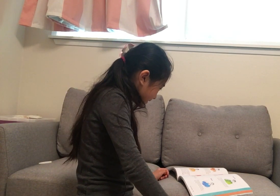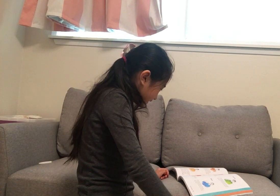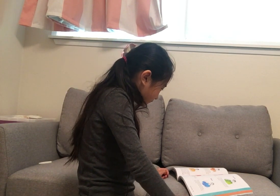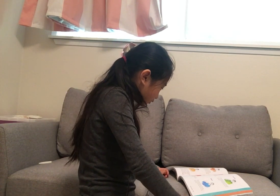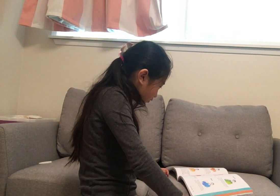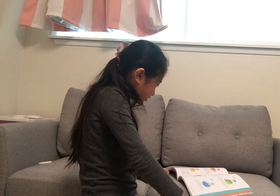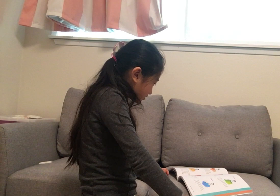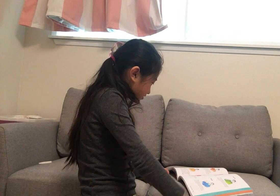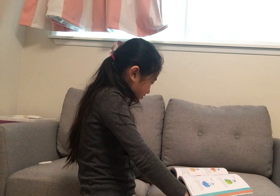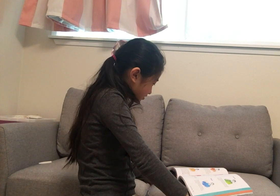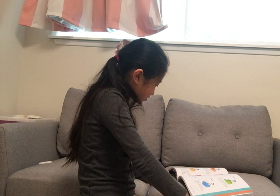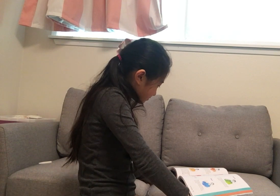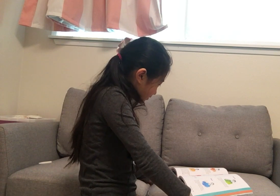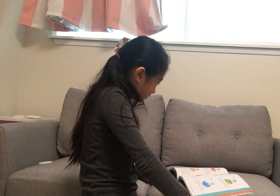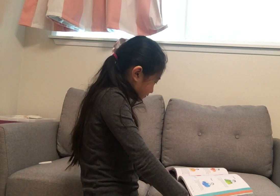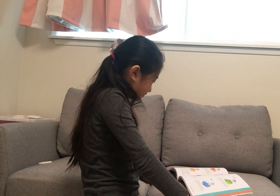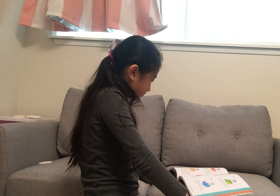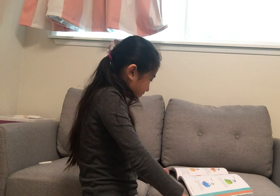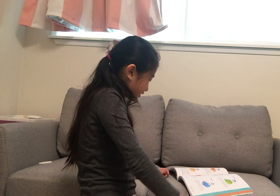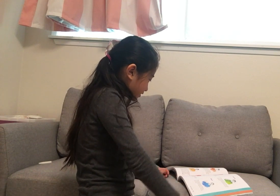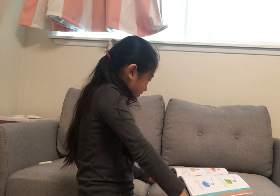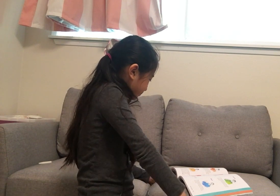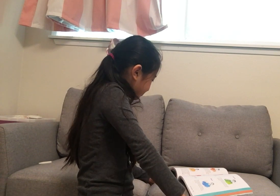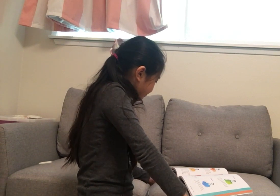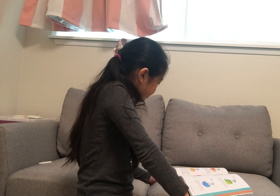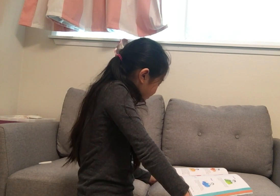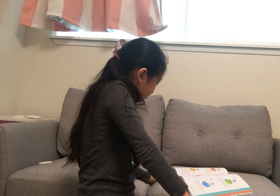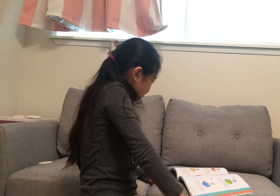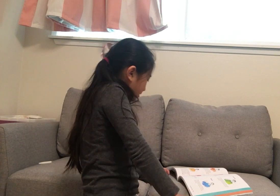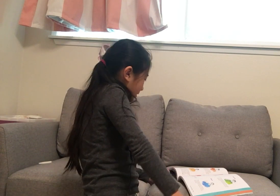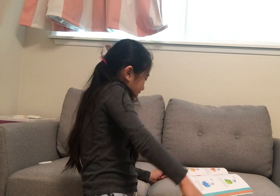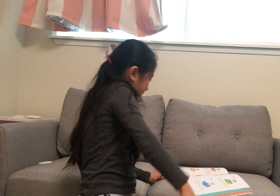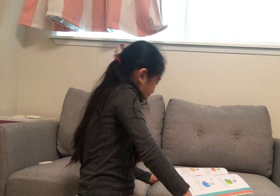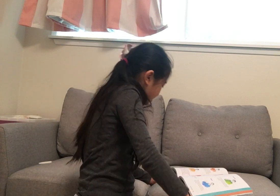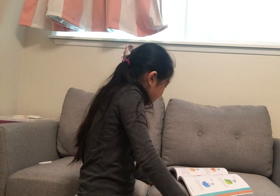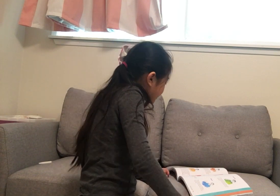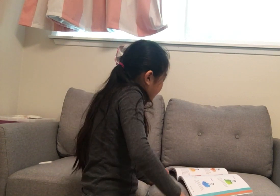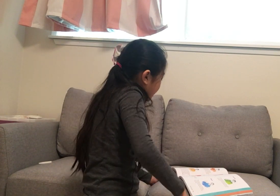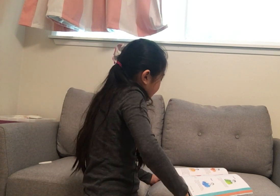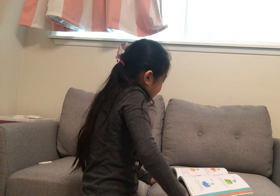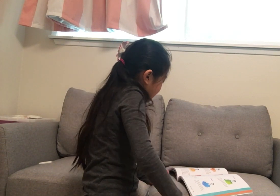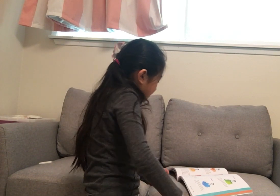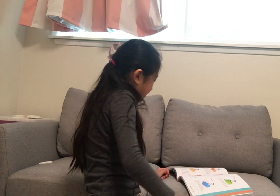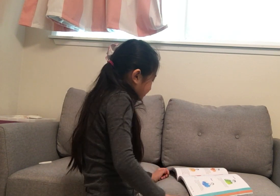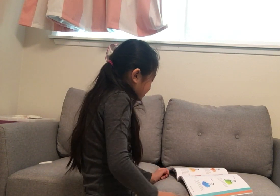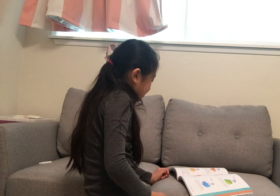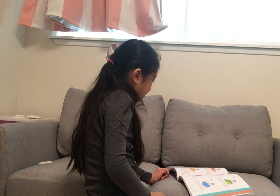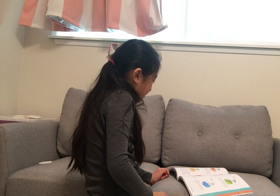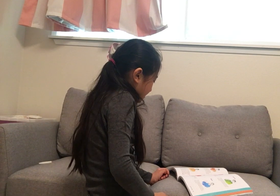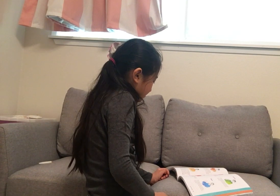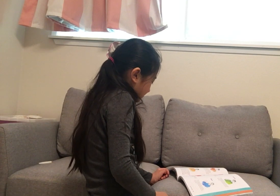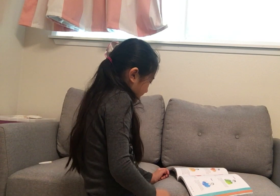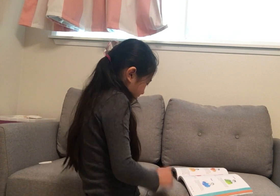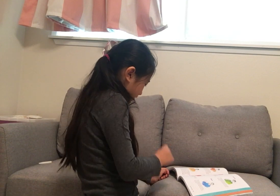make forward circular movements i mean motions like sounds coming out your mouth